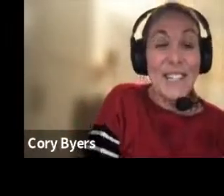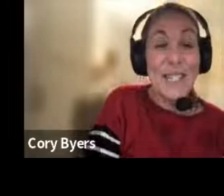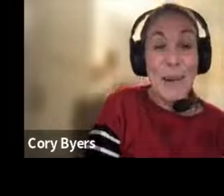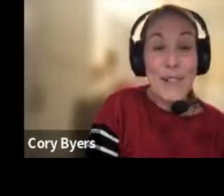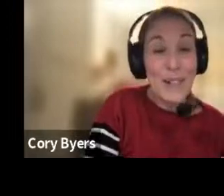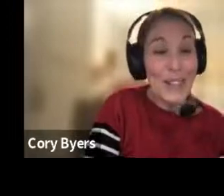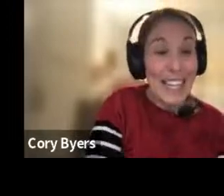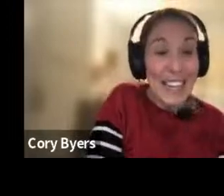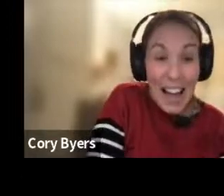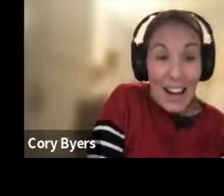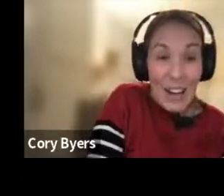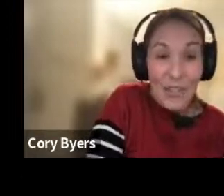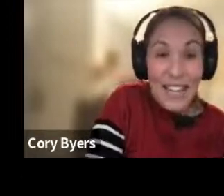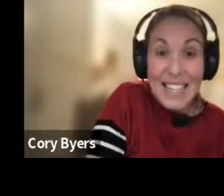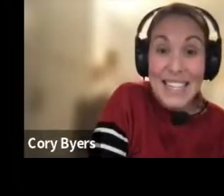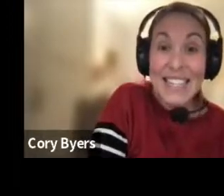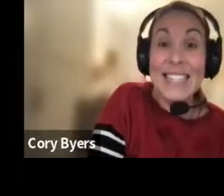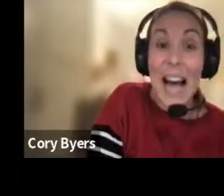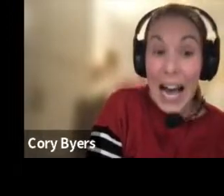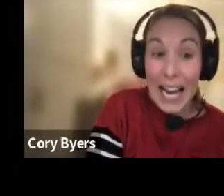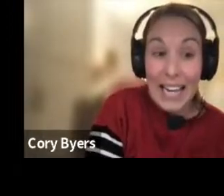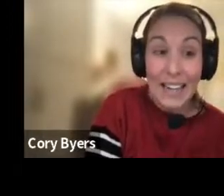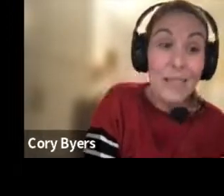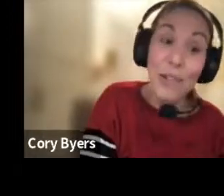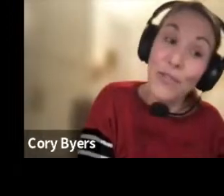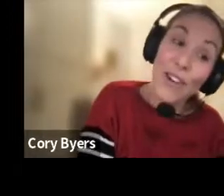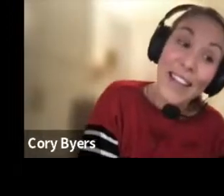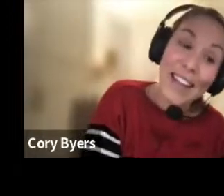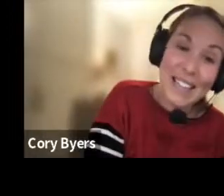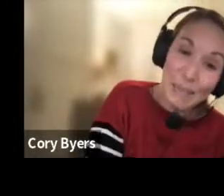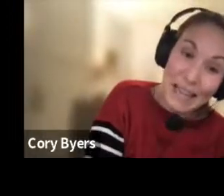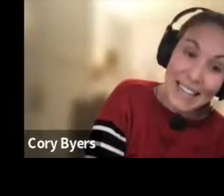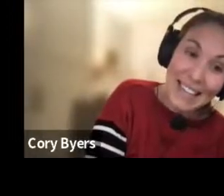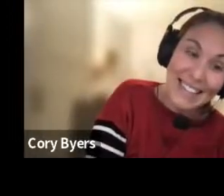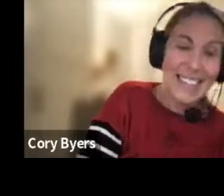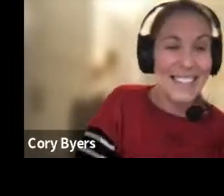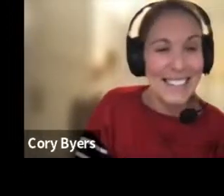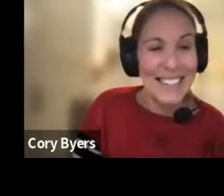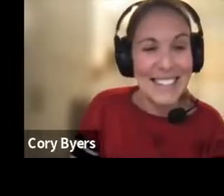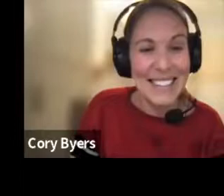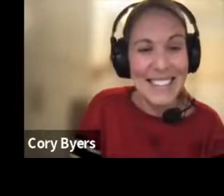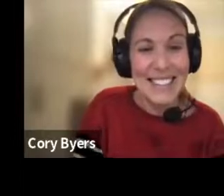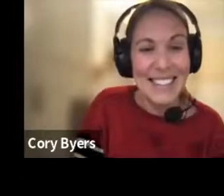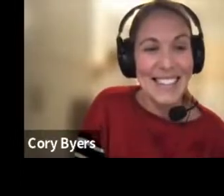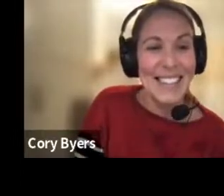If exposed early enough, kids can sign before they can speak.